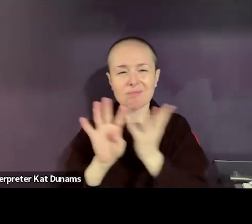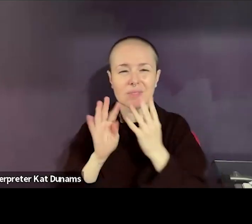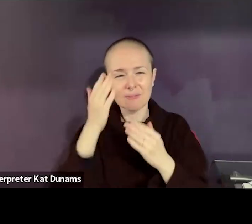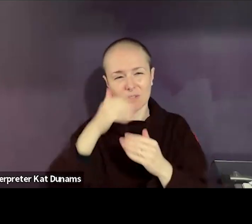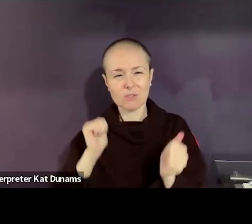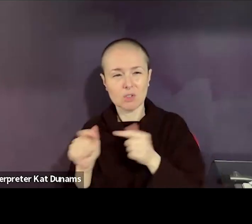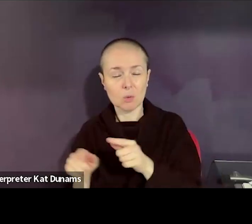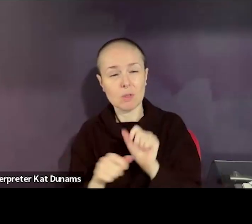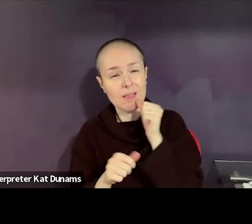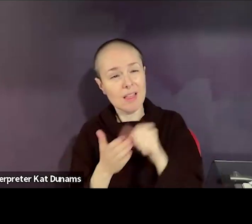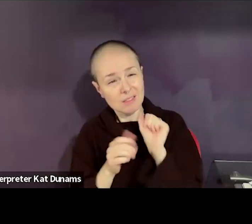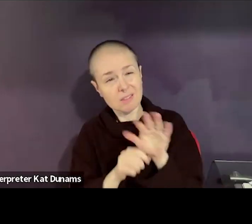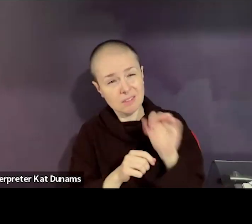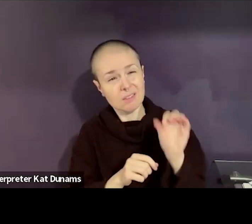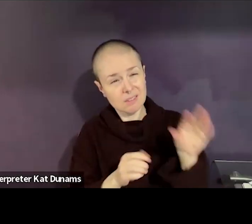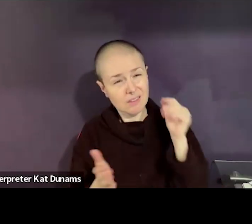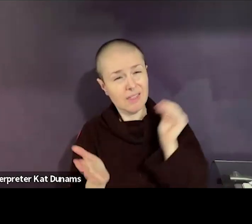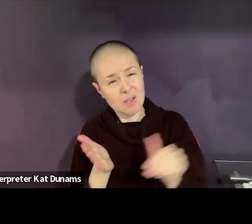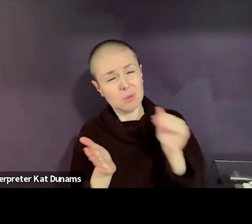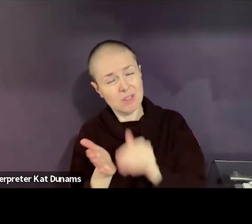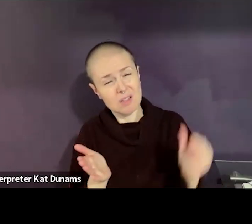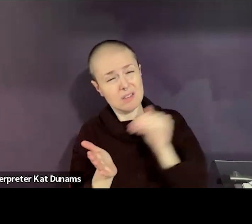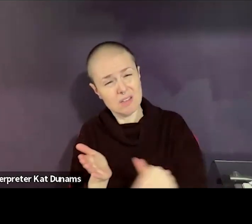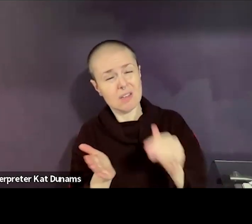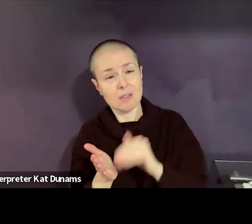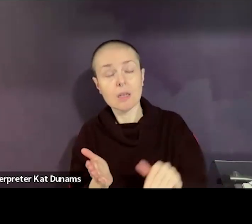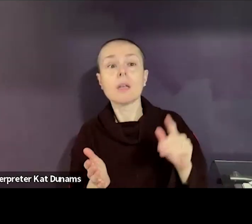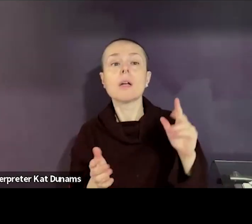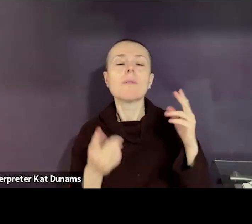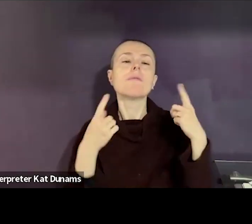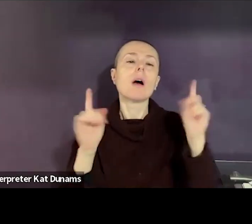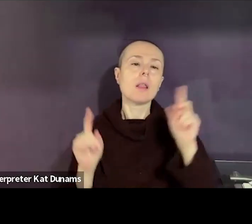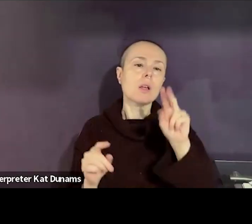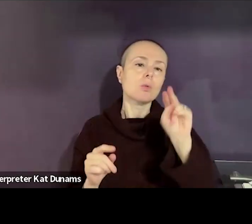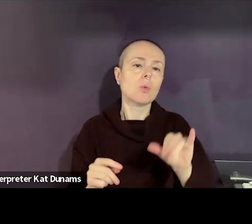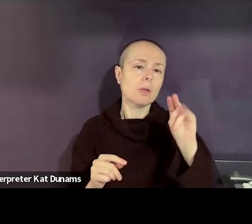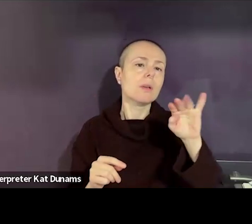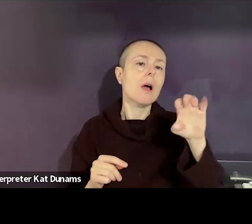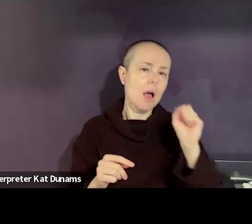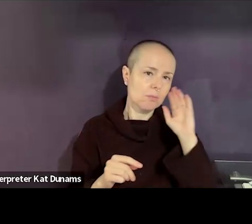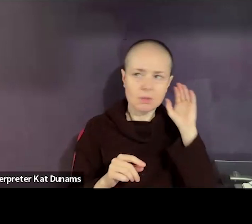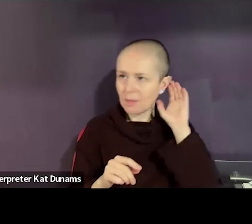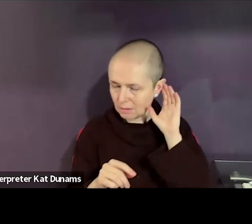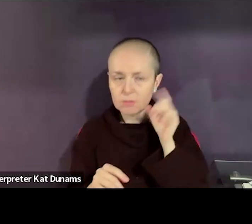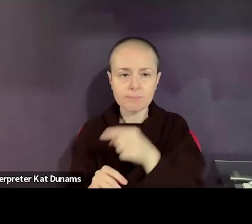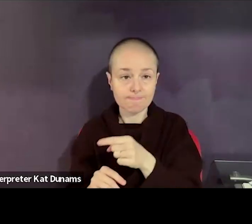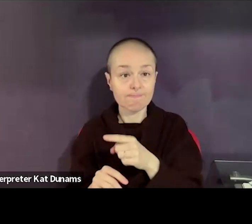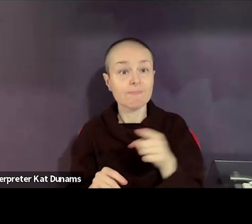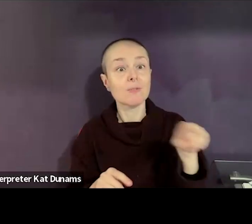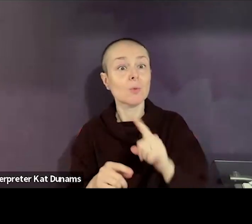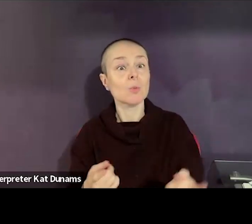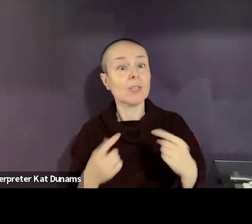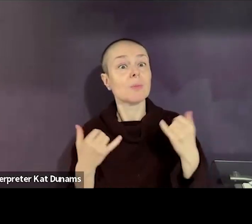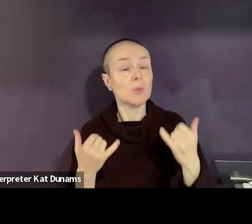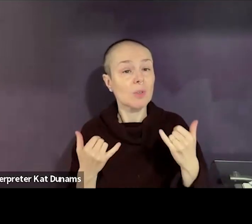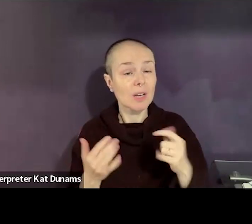letters, thousands of them. We told the story loud enough that even the New York Times had to listen. So if you're here today and you wrote a letter or showed up on a picket